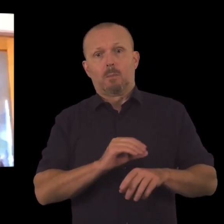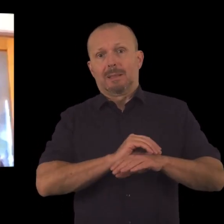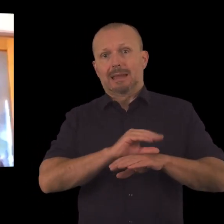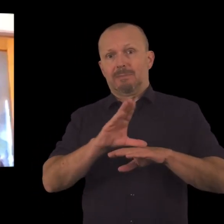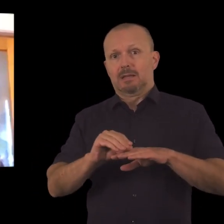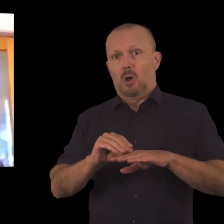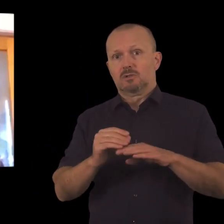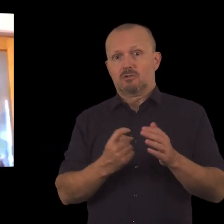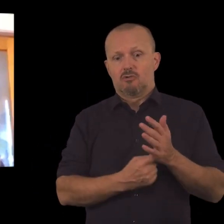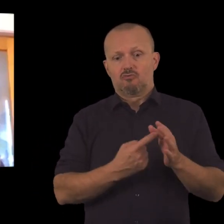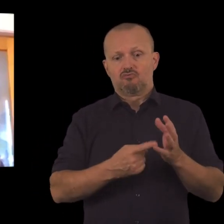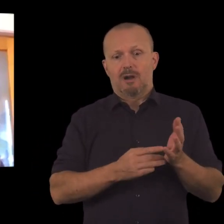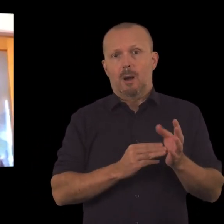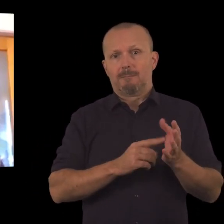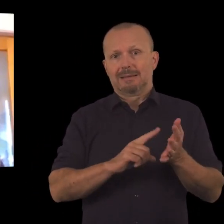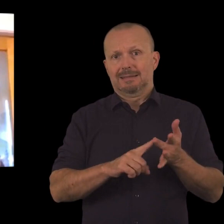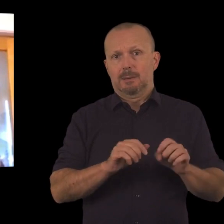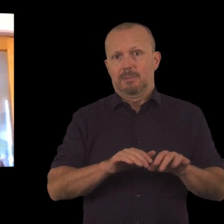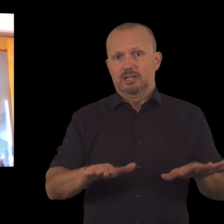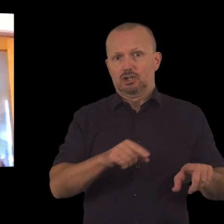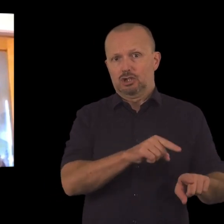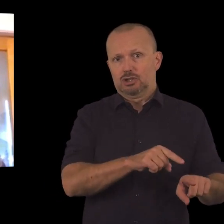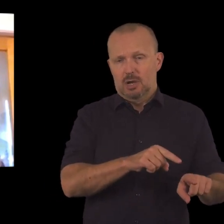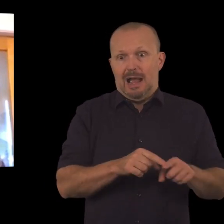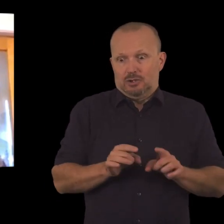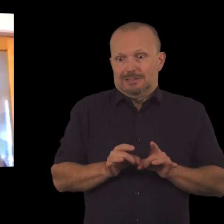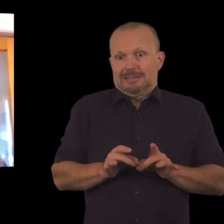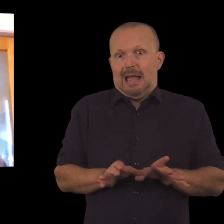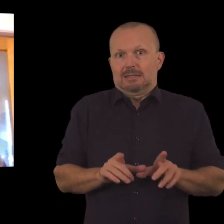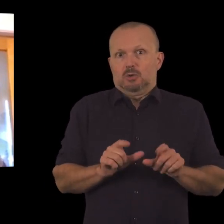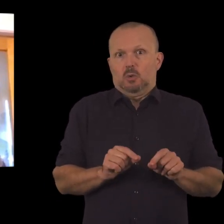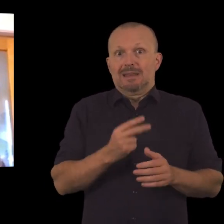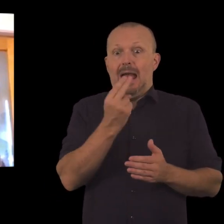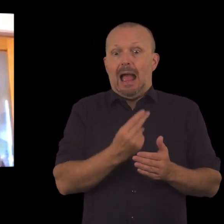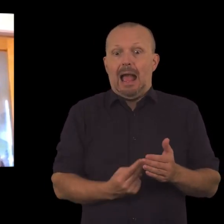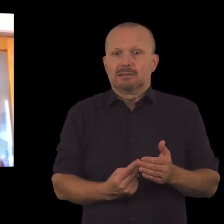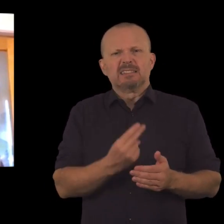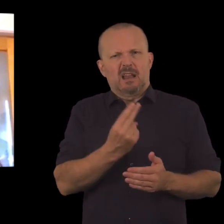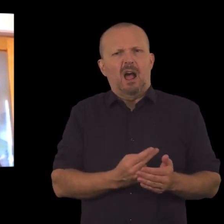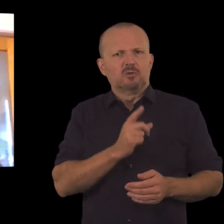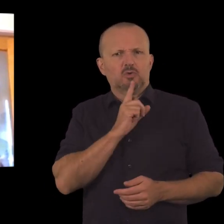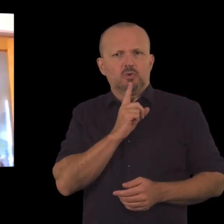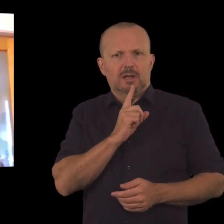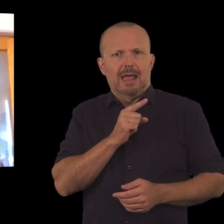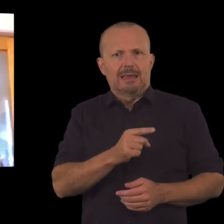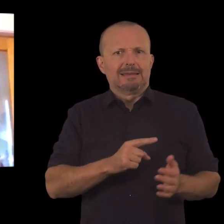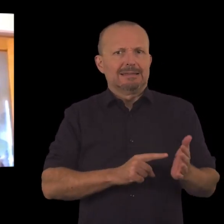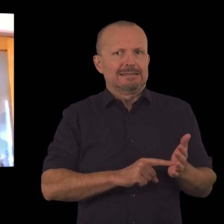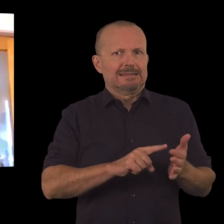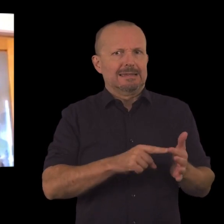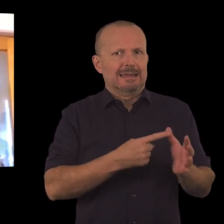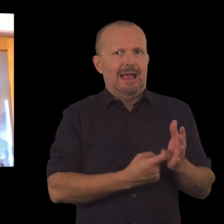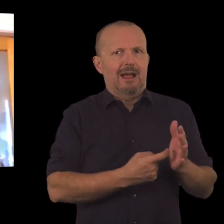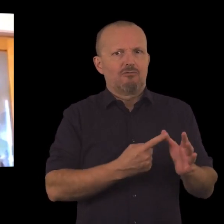from the Kapiti Coast in Ramadi Beach, and I've just started doing art as an art teacher down at Te